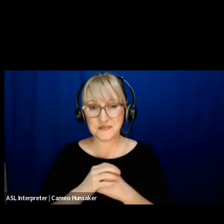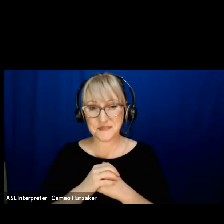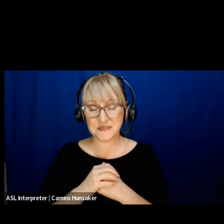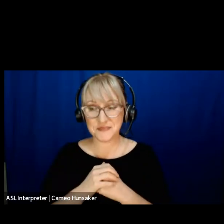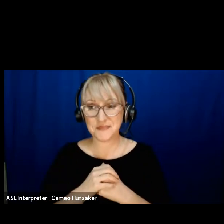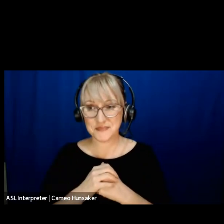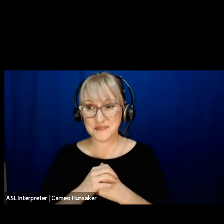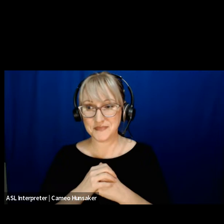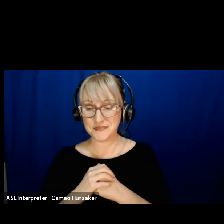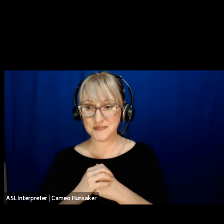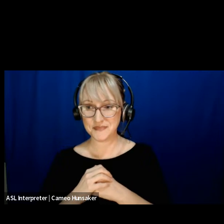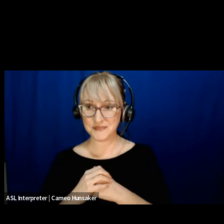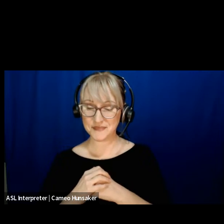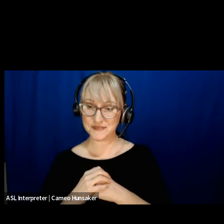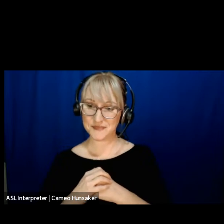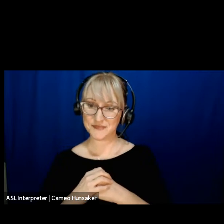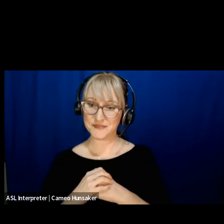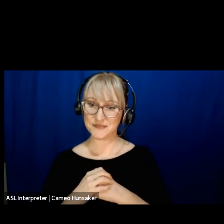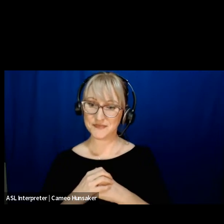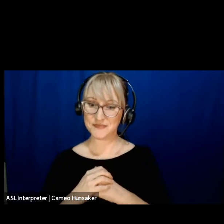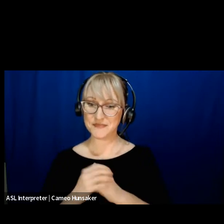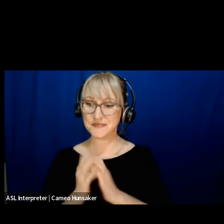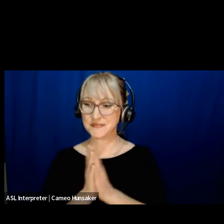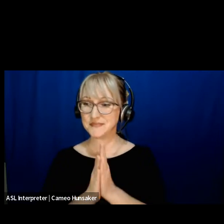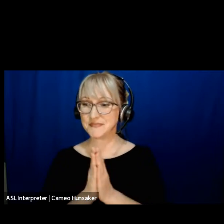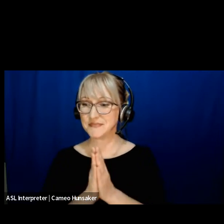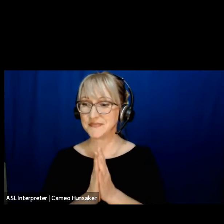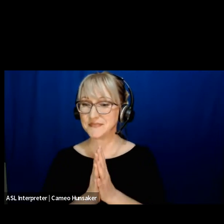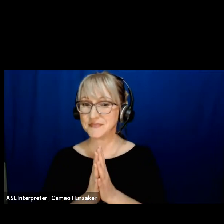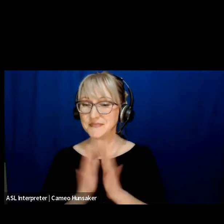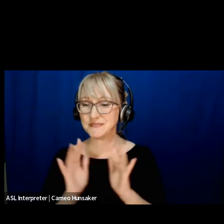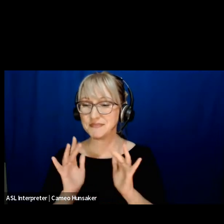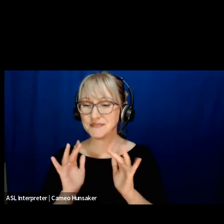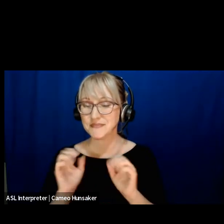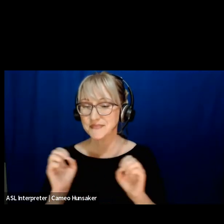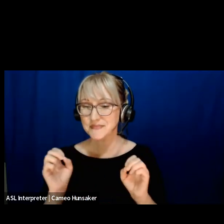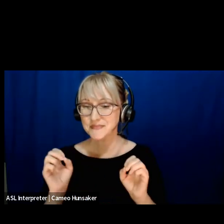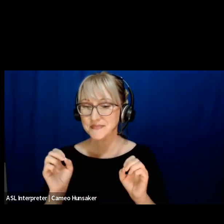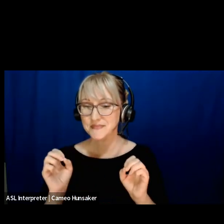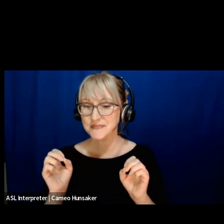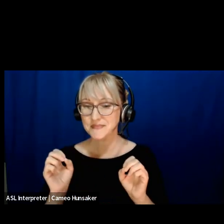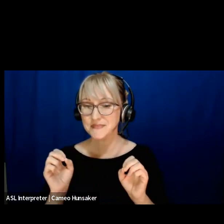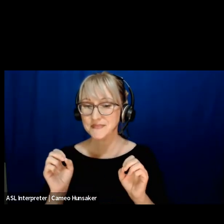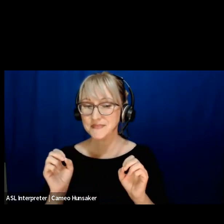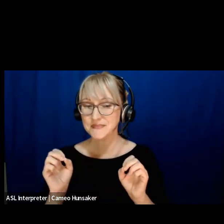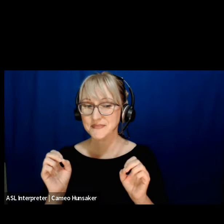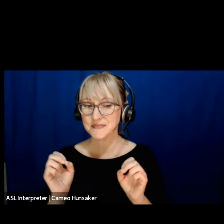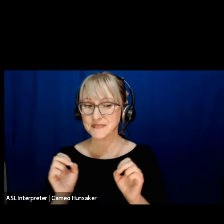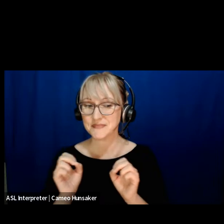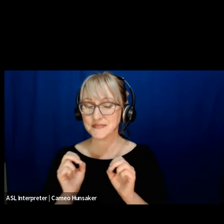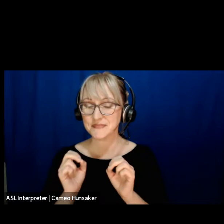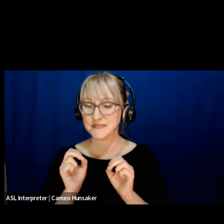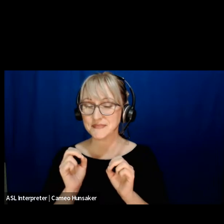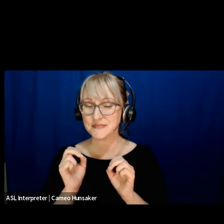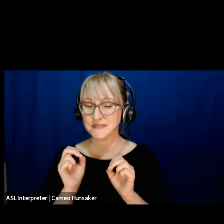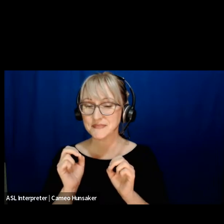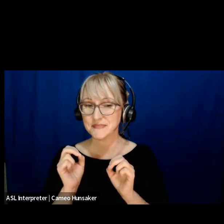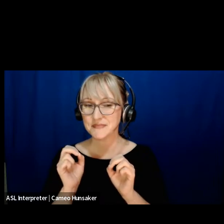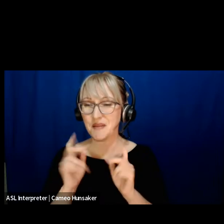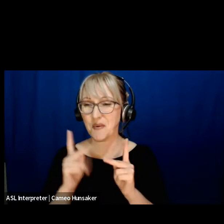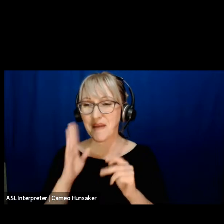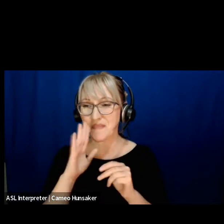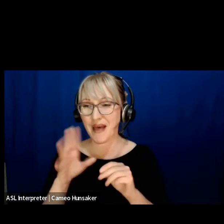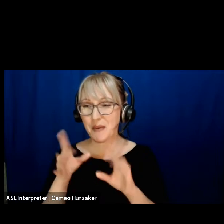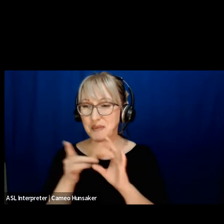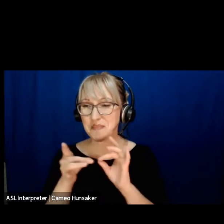that's one of those. Okay. I'm going to go through some other bills here that you may be